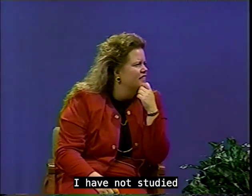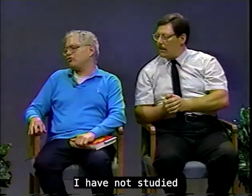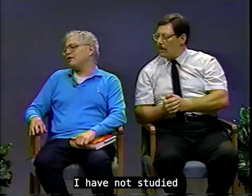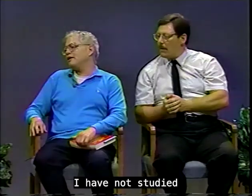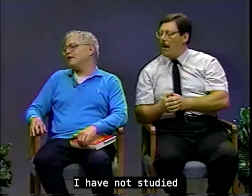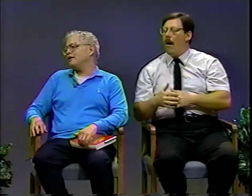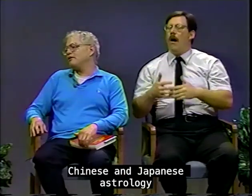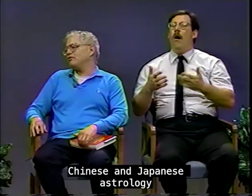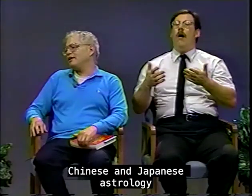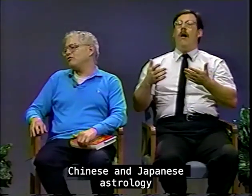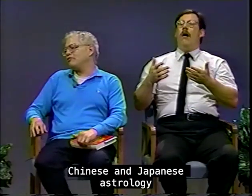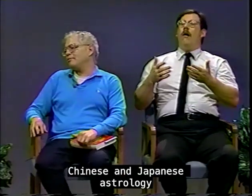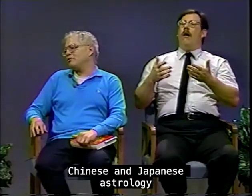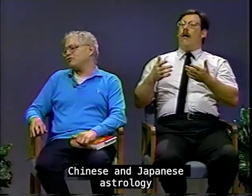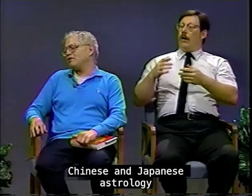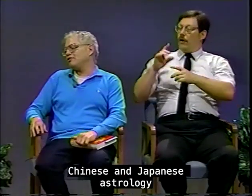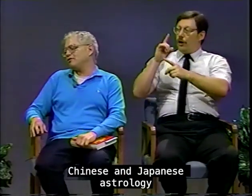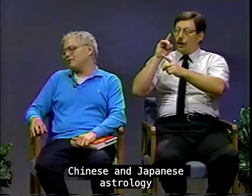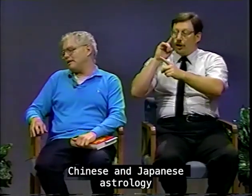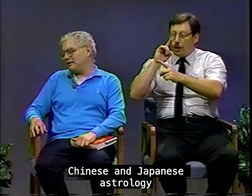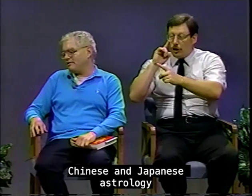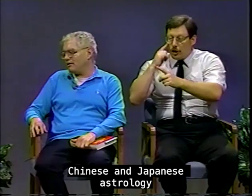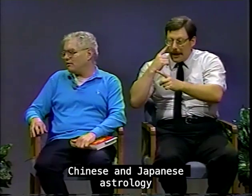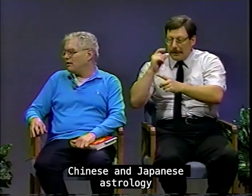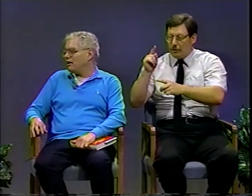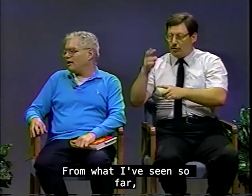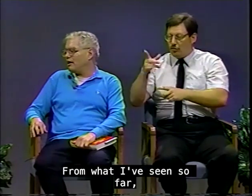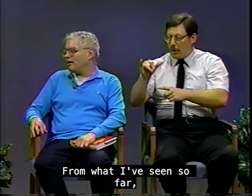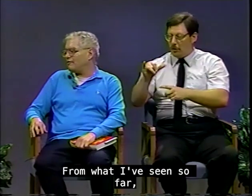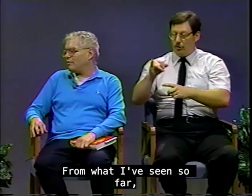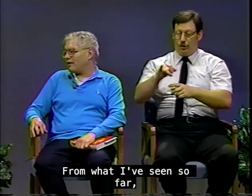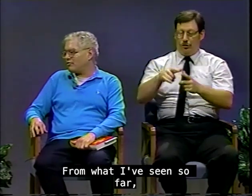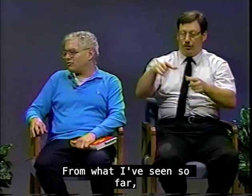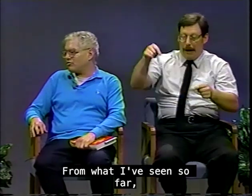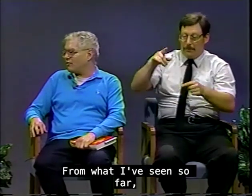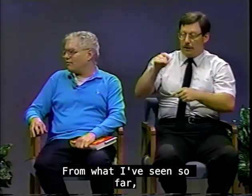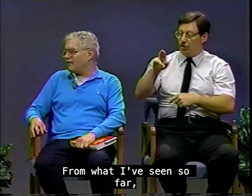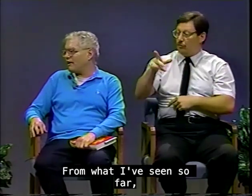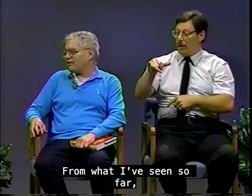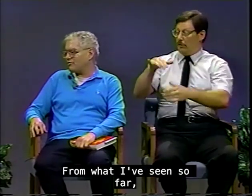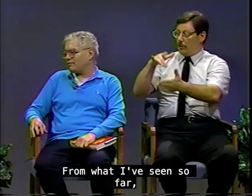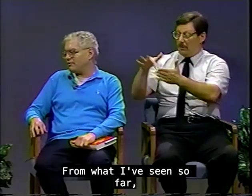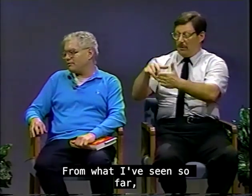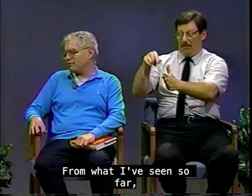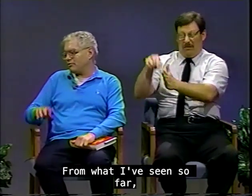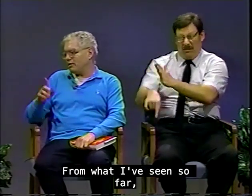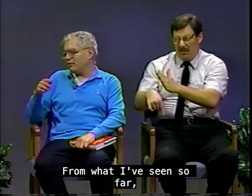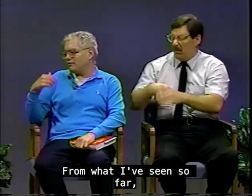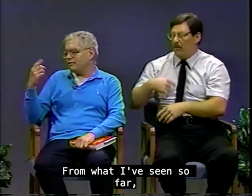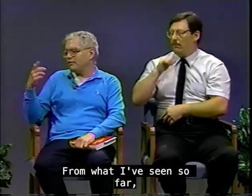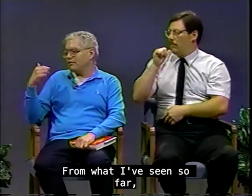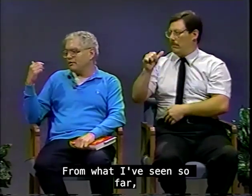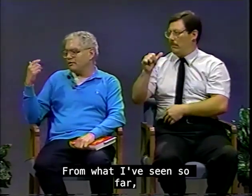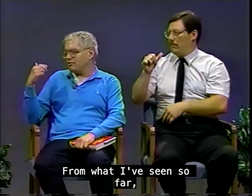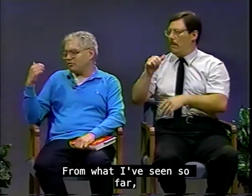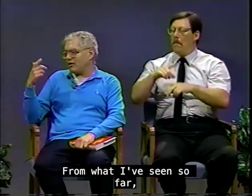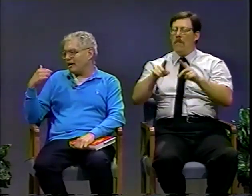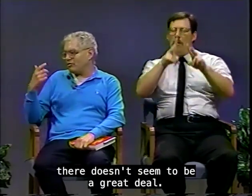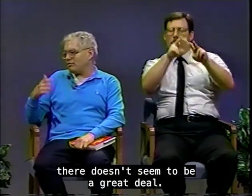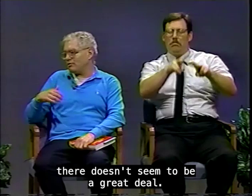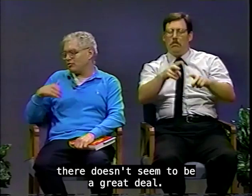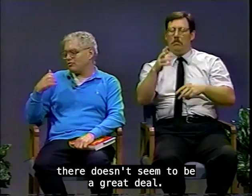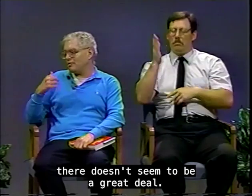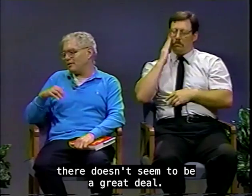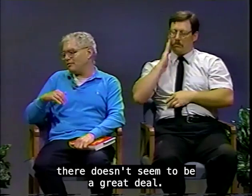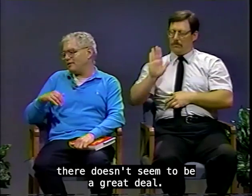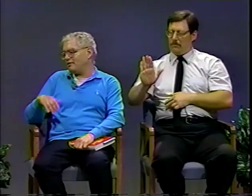have not studied Chinese and Japanese astrology in great detail. From what I've seen so far, except for the 12